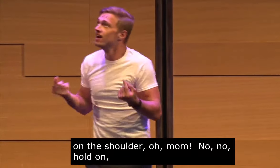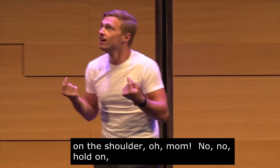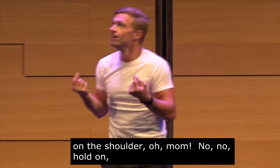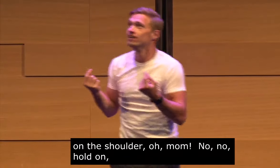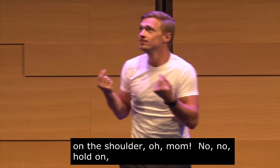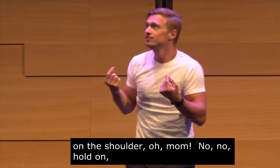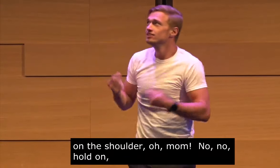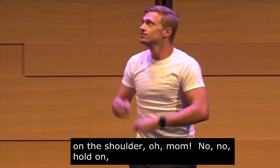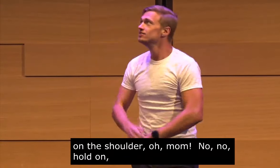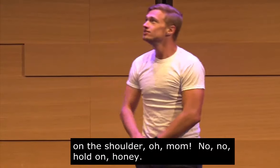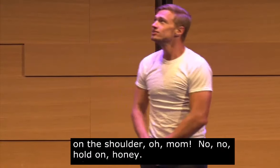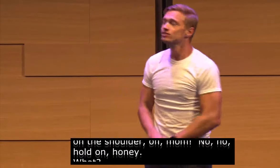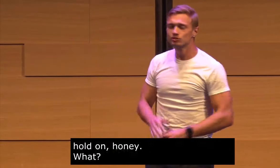but, what?